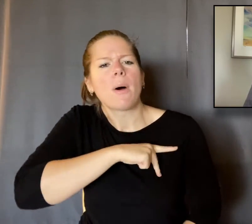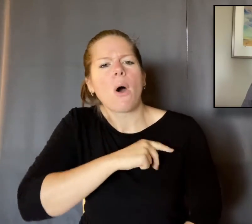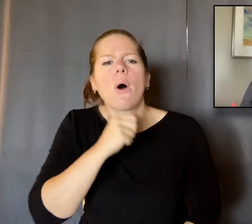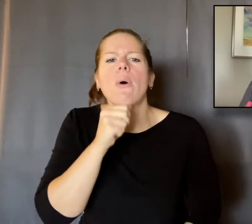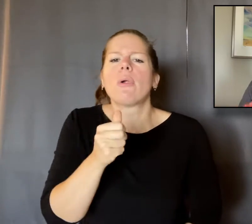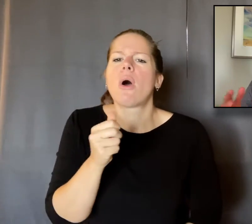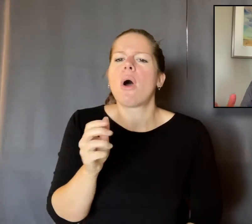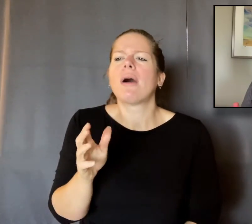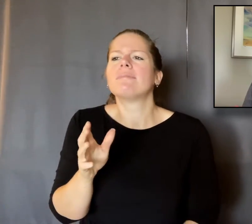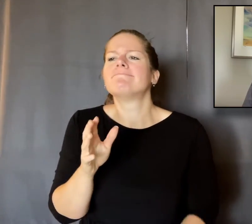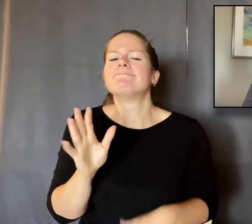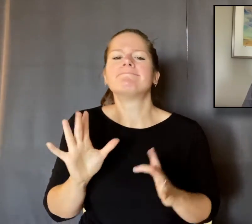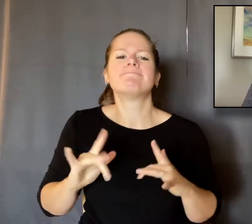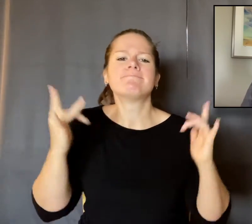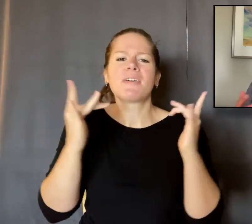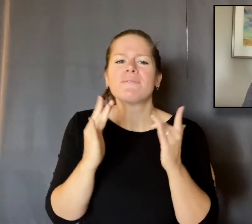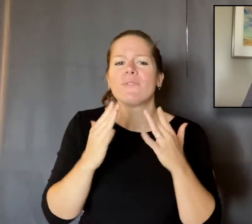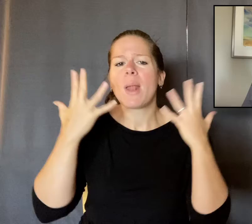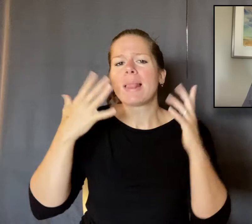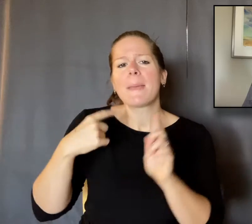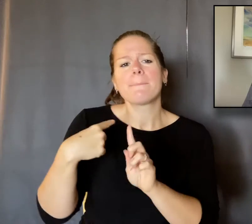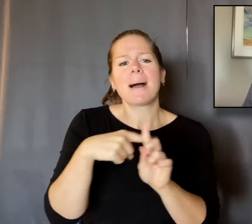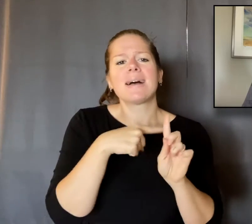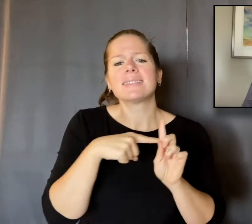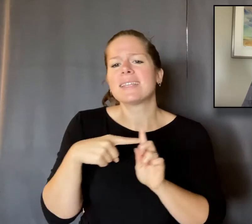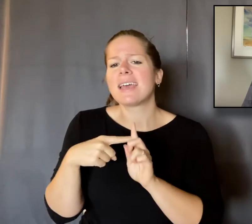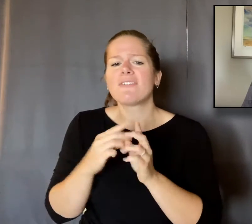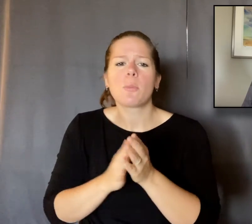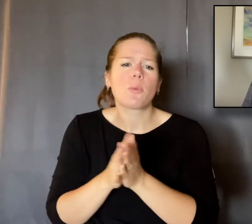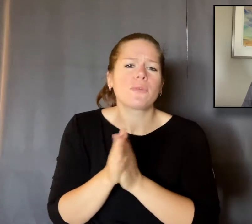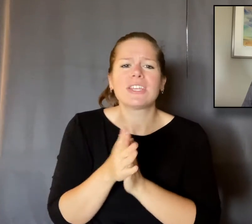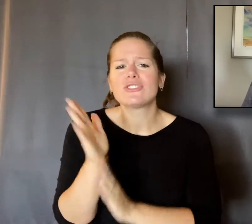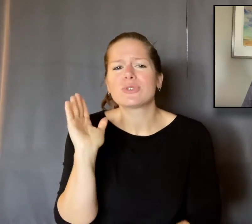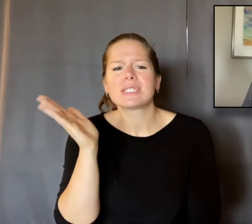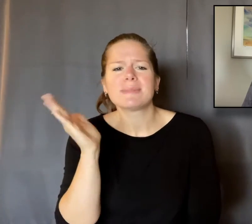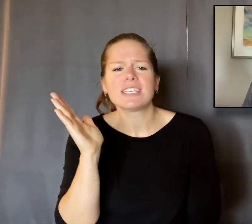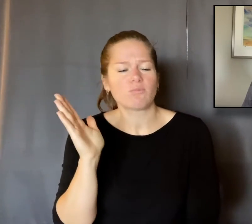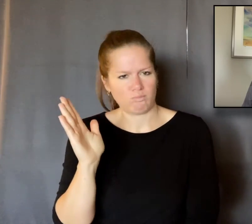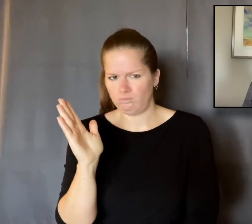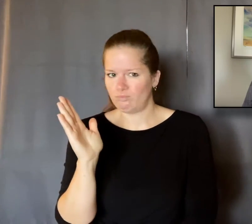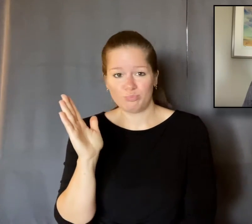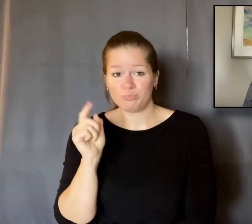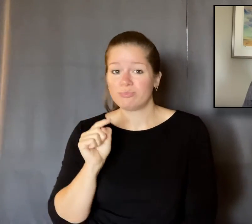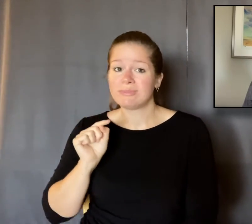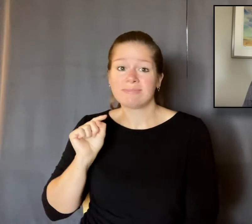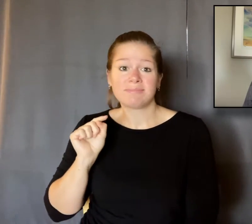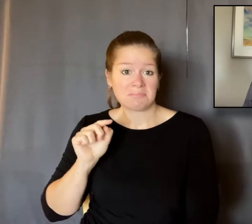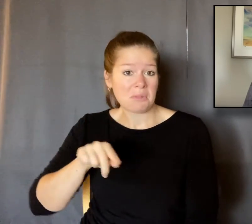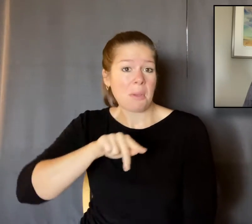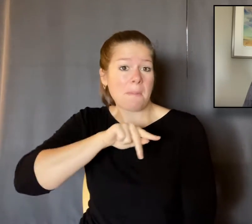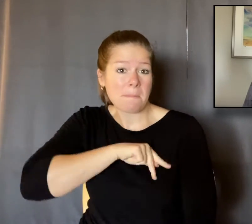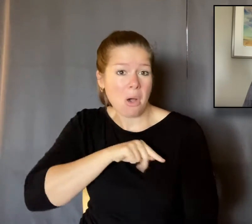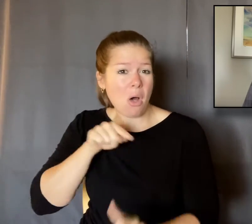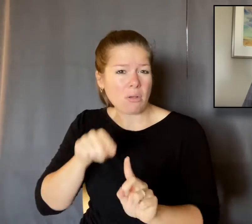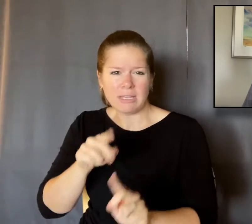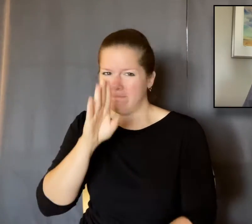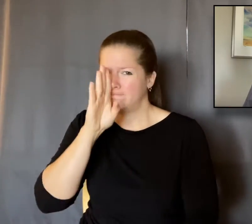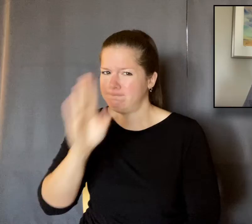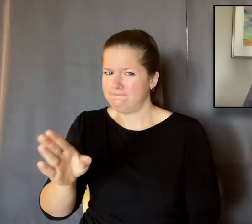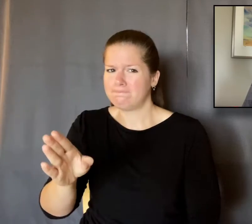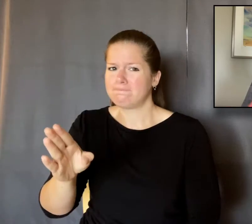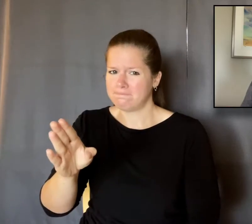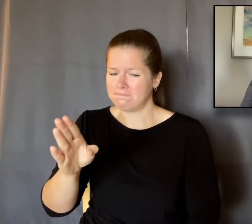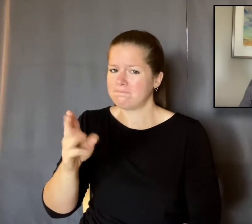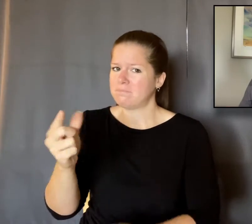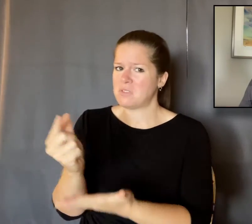how, hey, no big deal, or some motivational speech? No. Righteousness, self-control, the coming judgment. Now, it's a